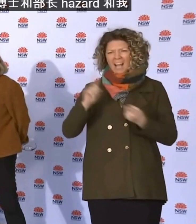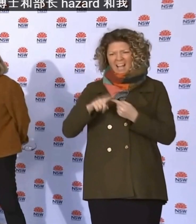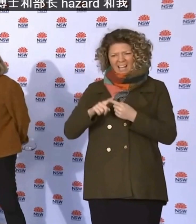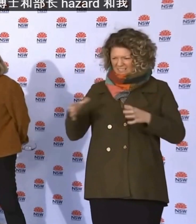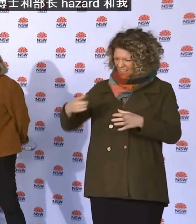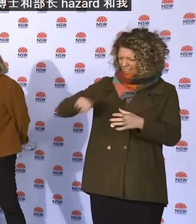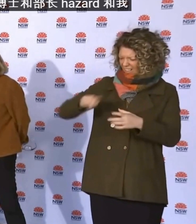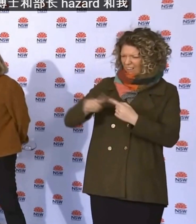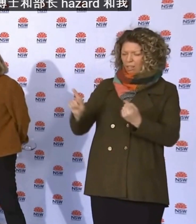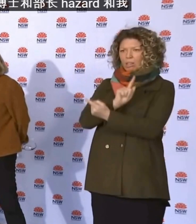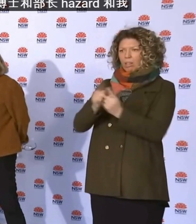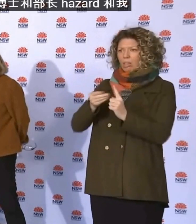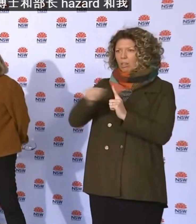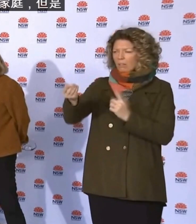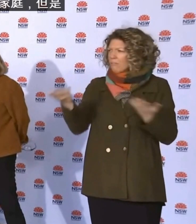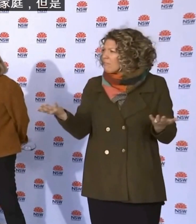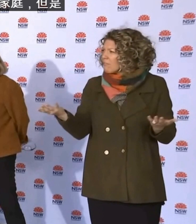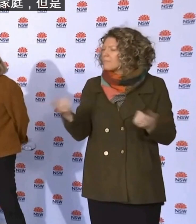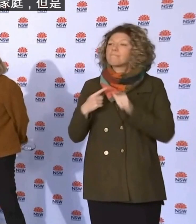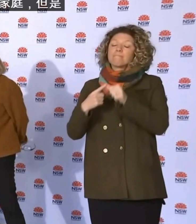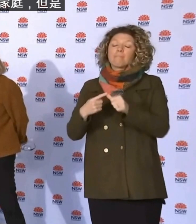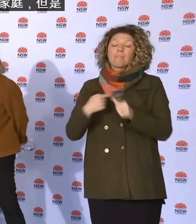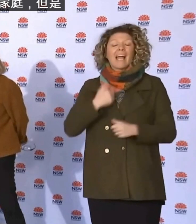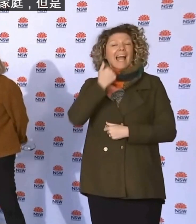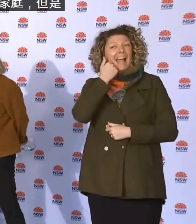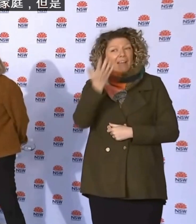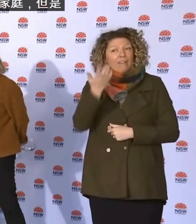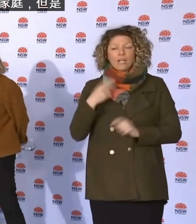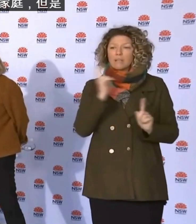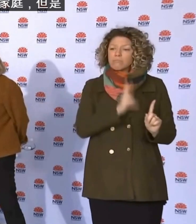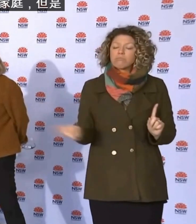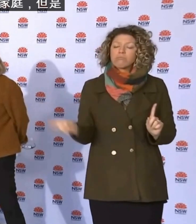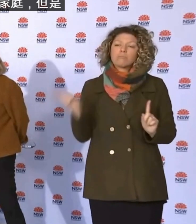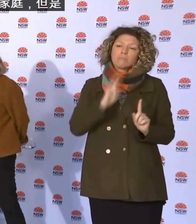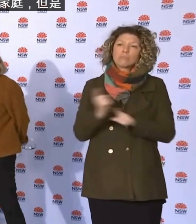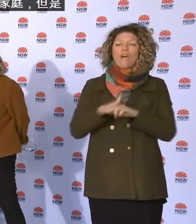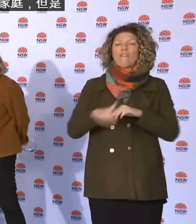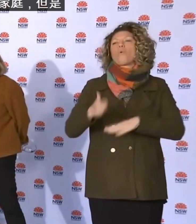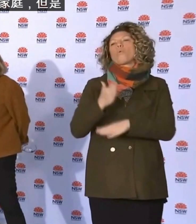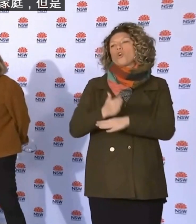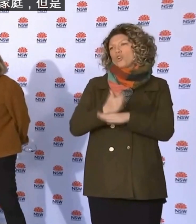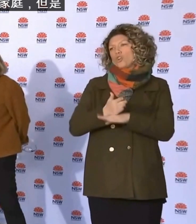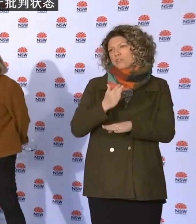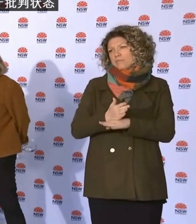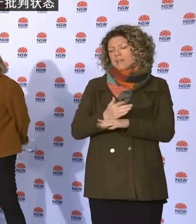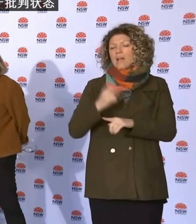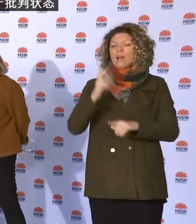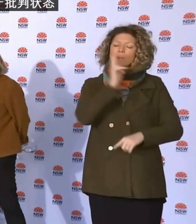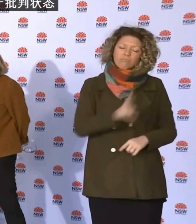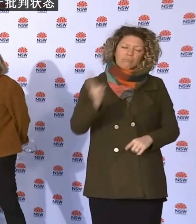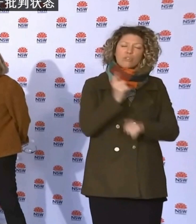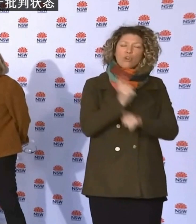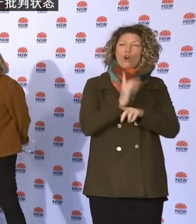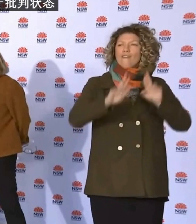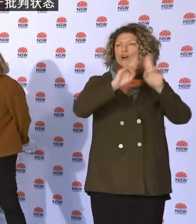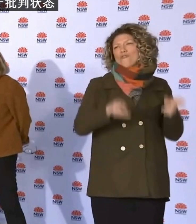that's why Dr. Chant and Minister Hazzard and I mention this every day, are workplaces and households. But